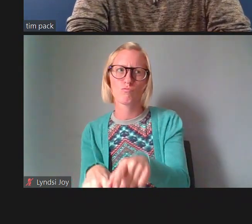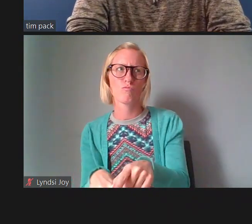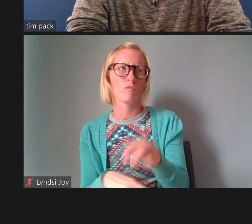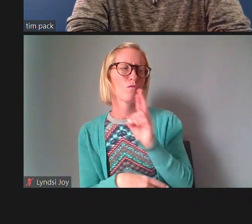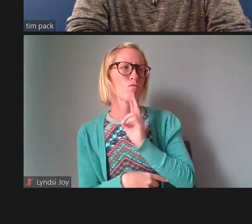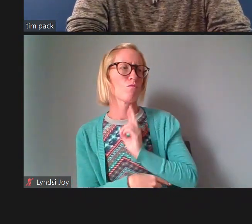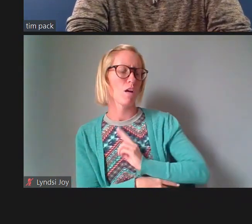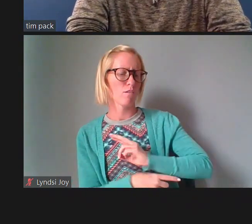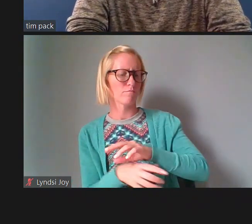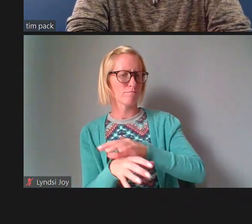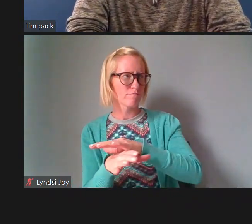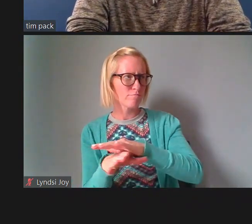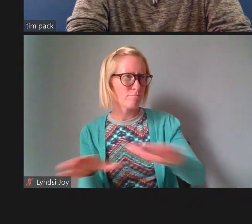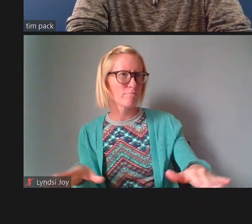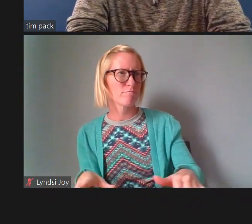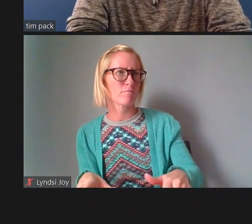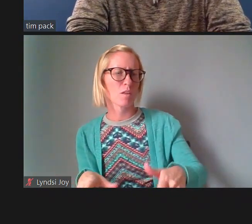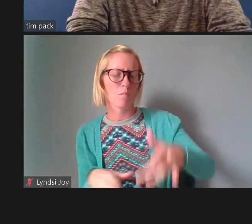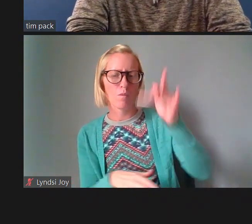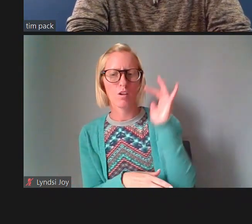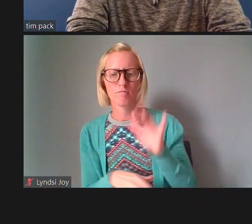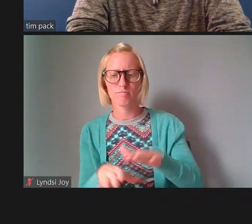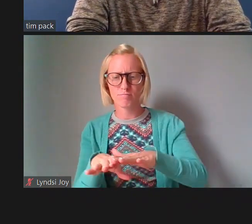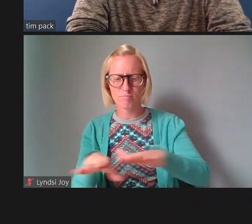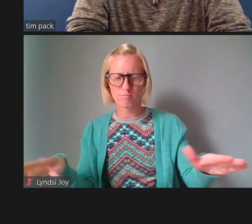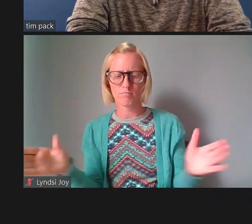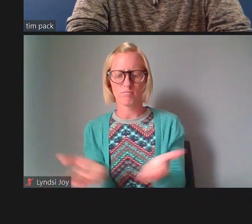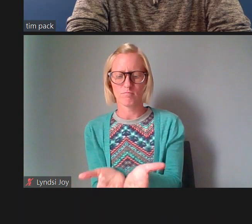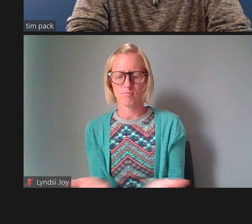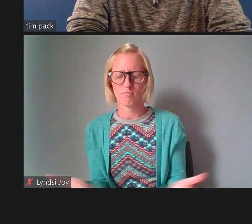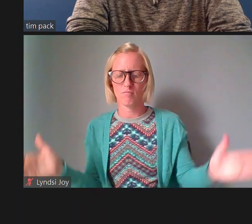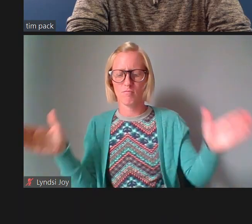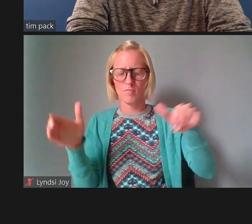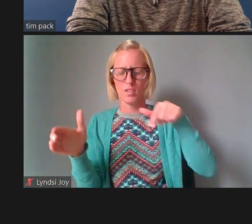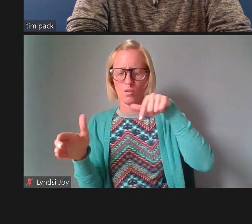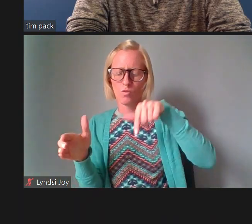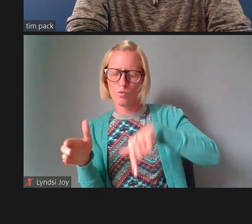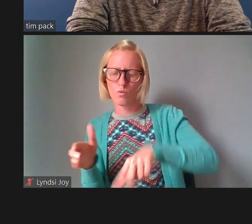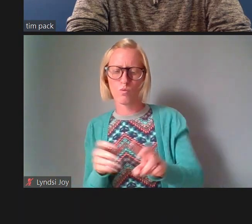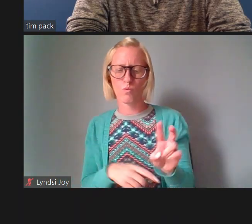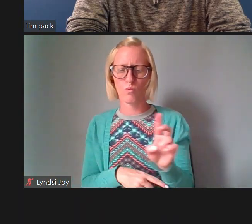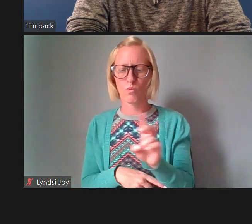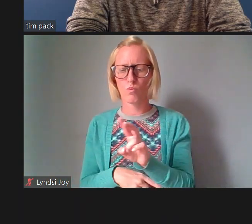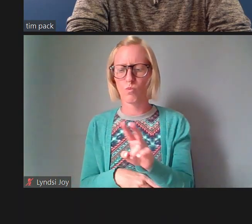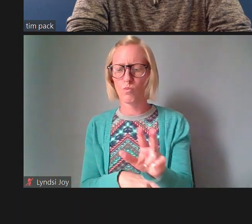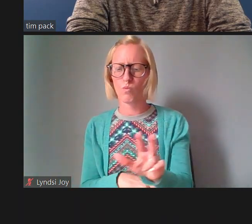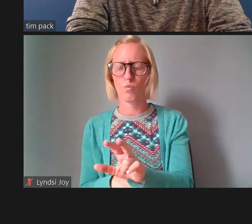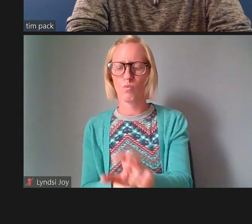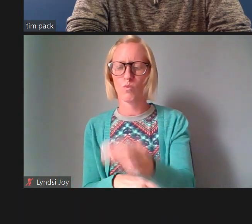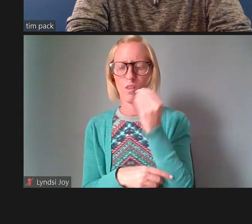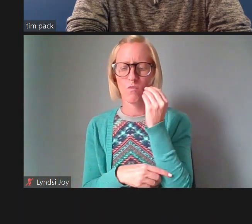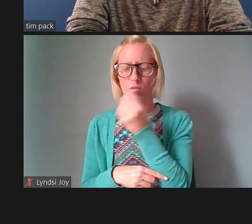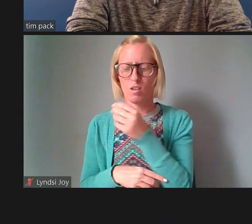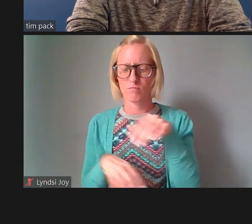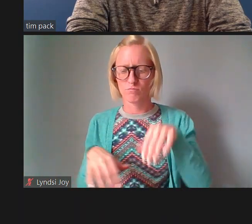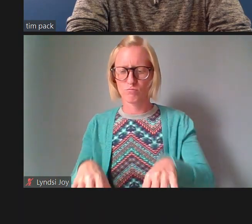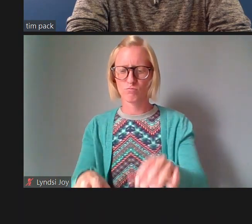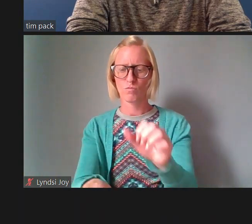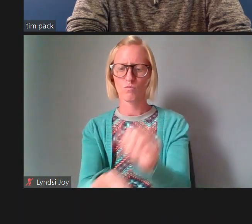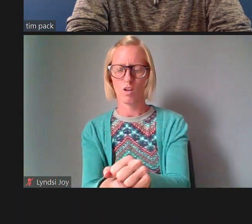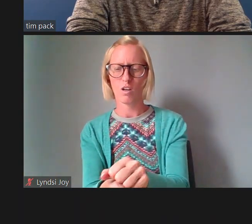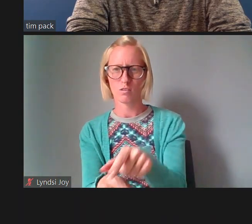from the bald spot on which they stood down a slope, a gully, through flowers, round and down to the rock where the scar